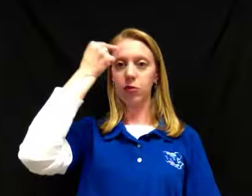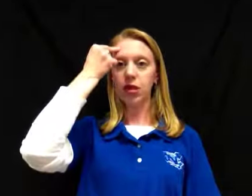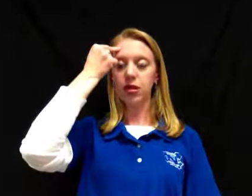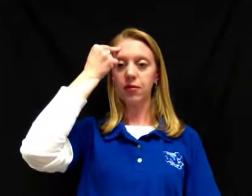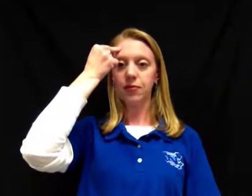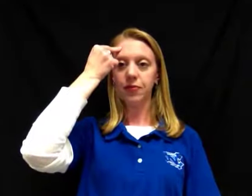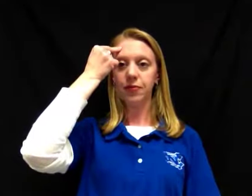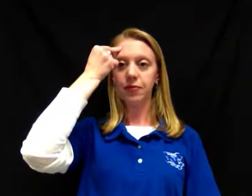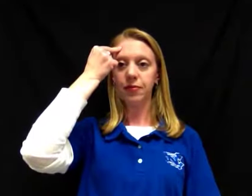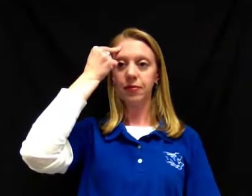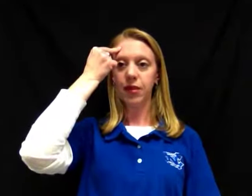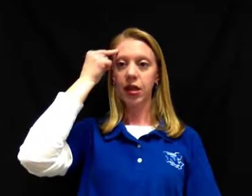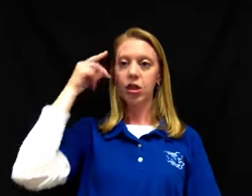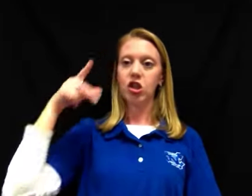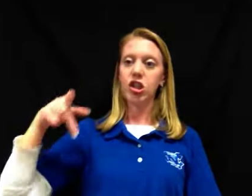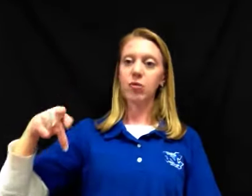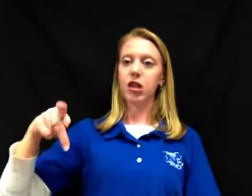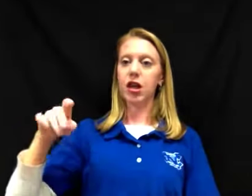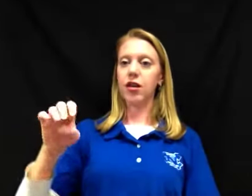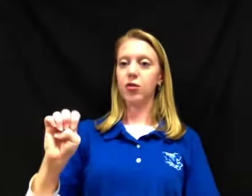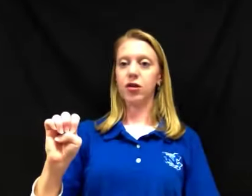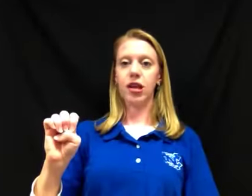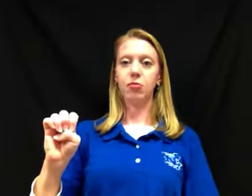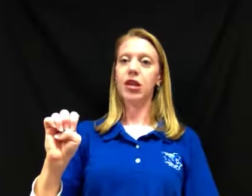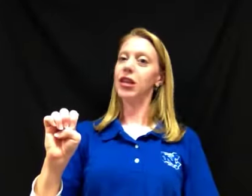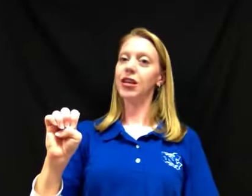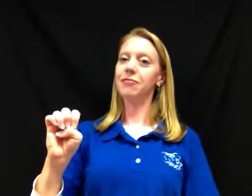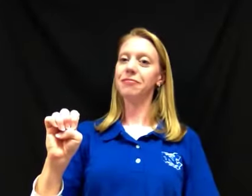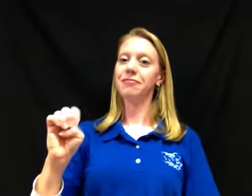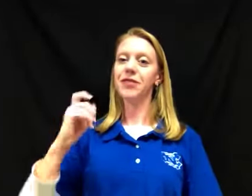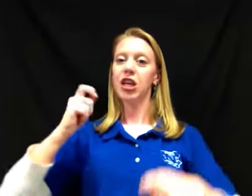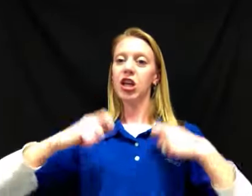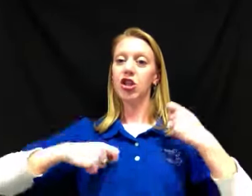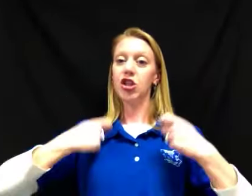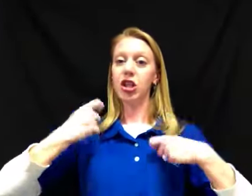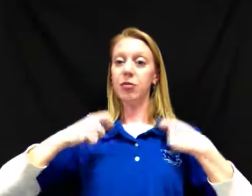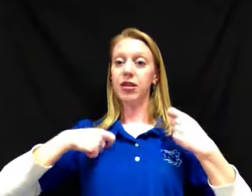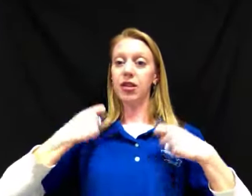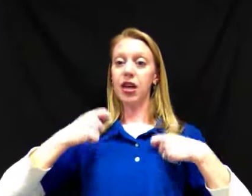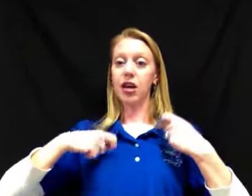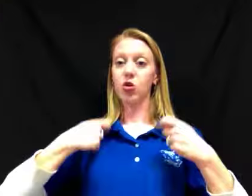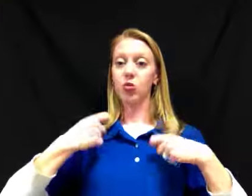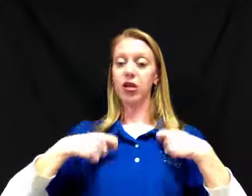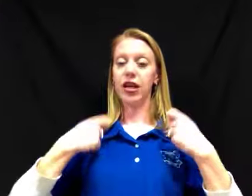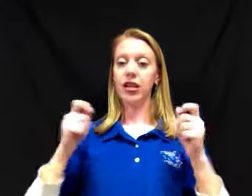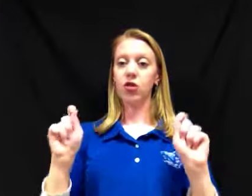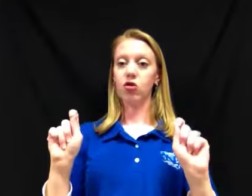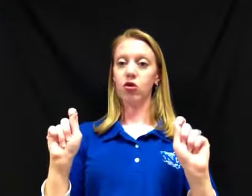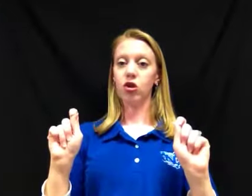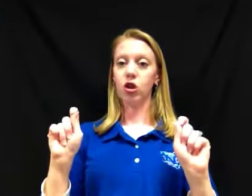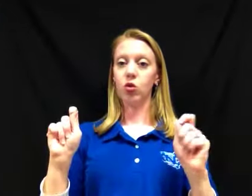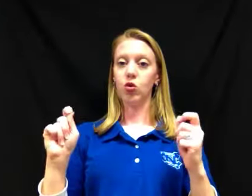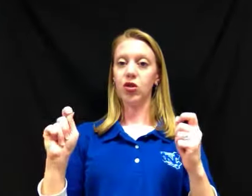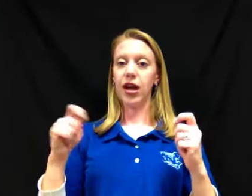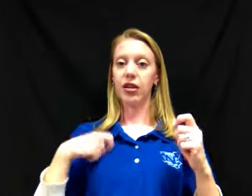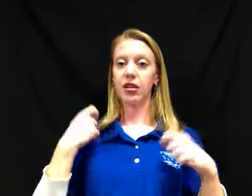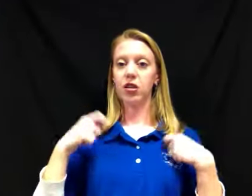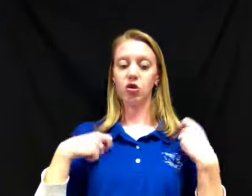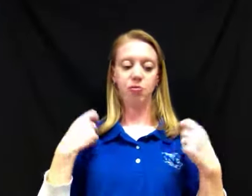Government. Gym class, we're going to sign PE. Gym, as in the actual place. Those are closed X's or